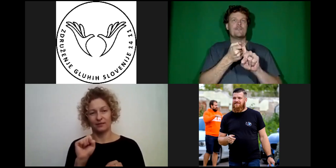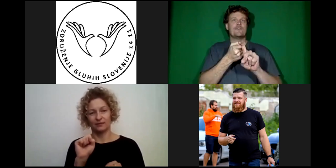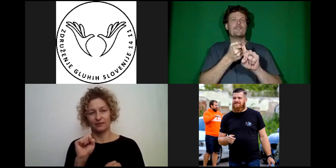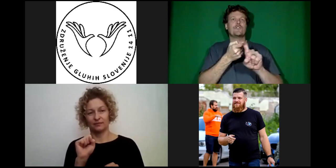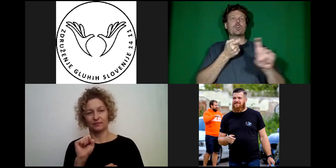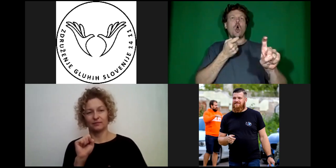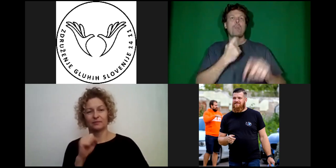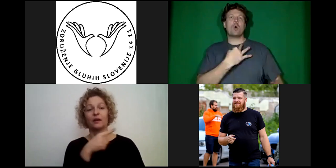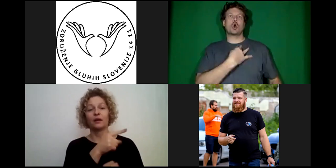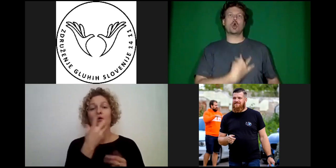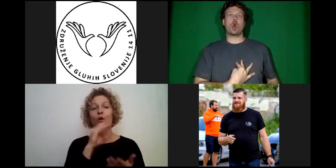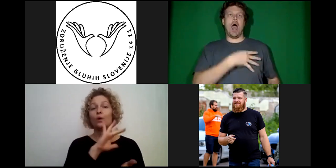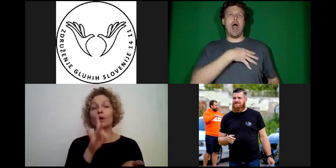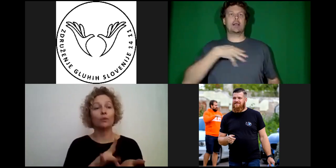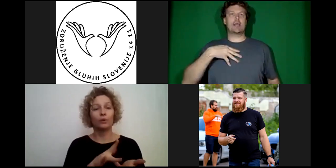Sunstra,